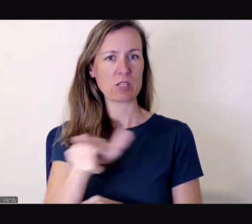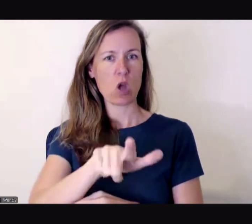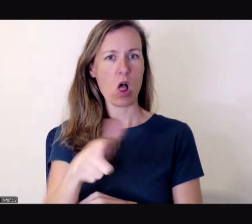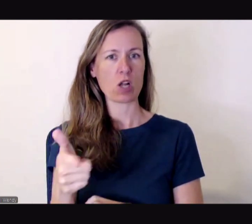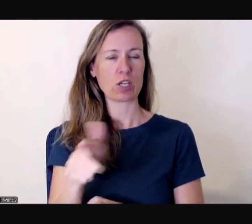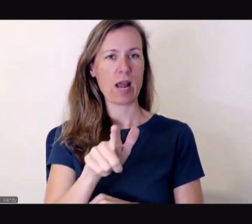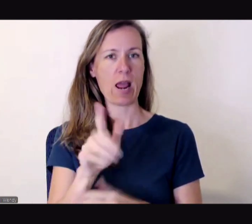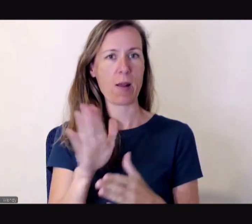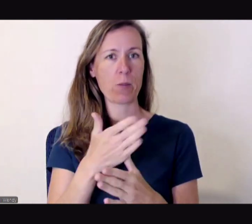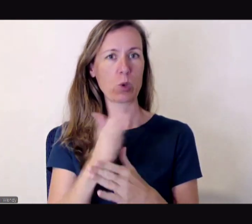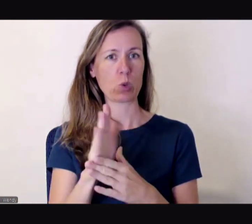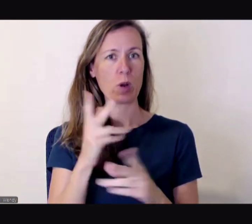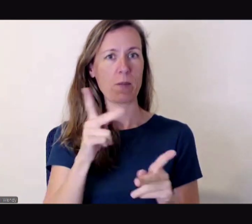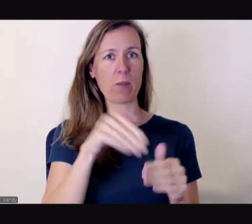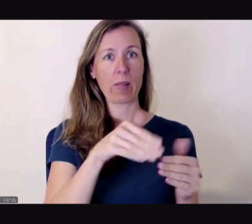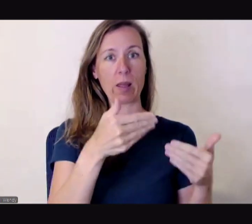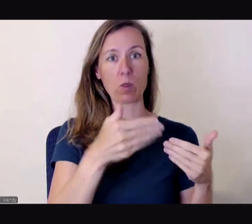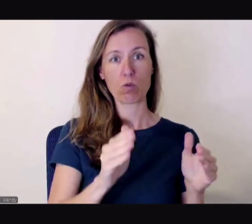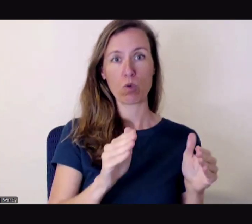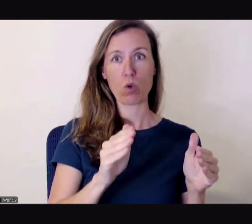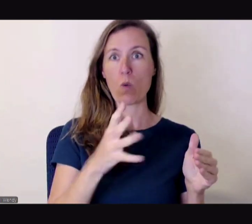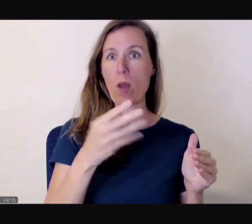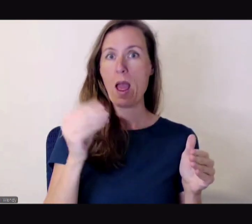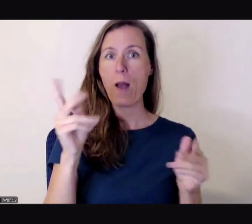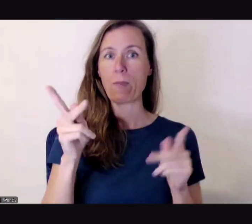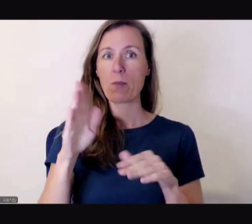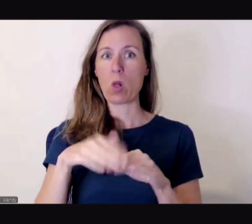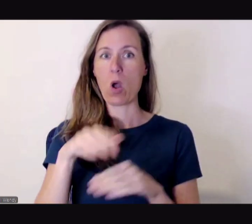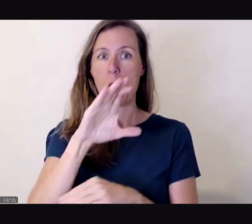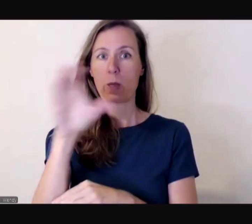online. Let's start in the room.